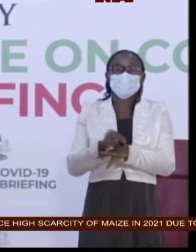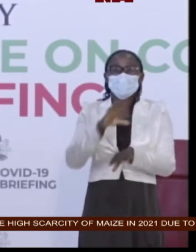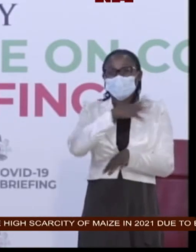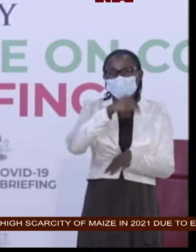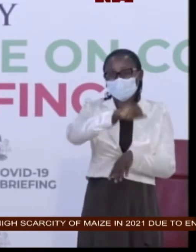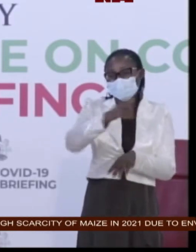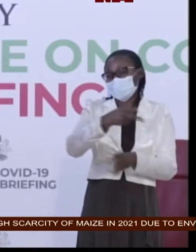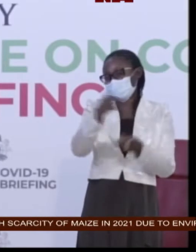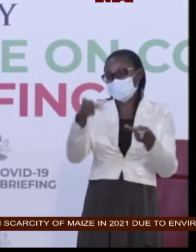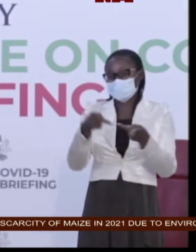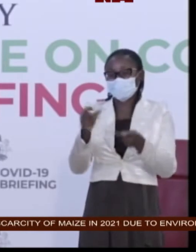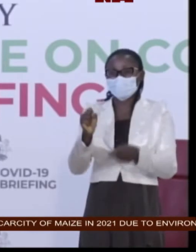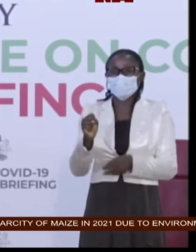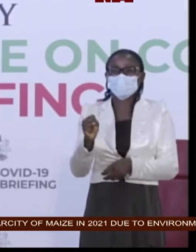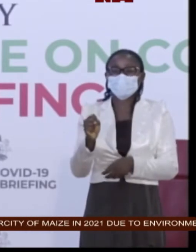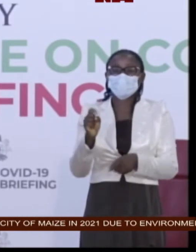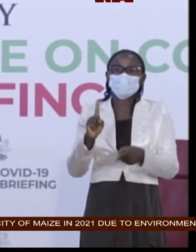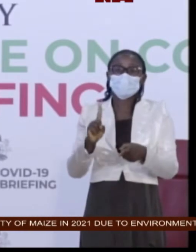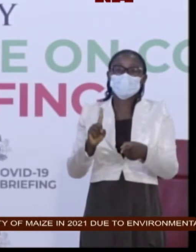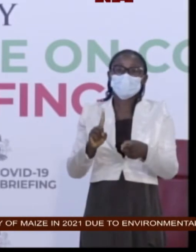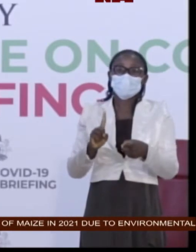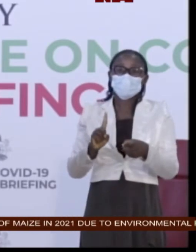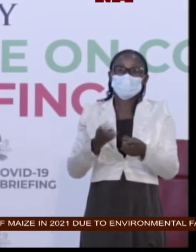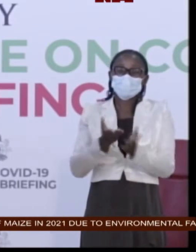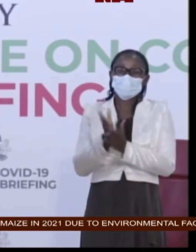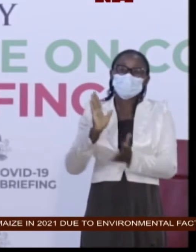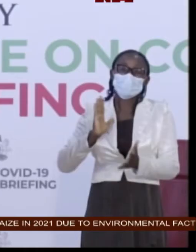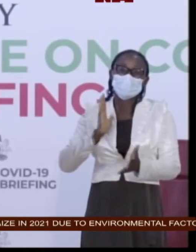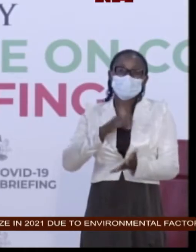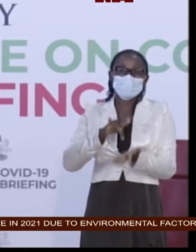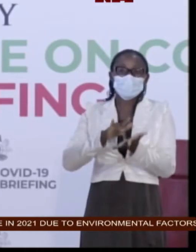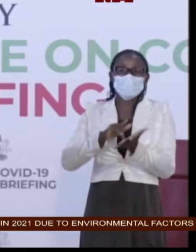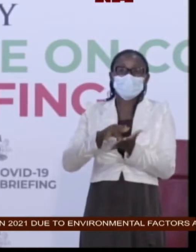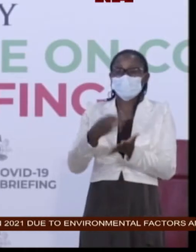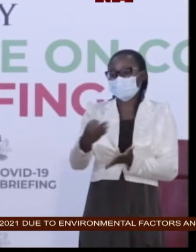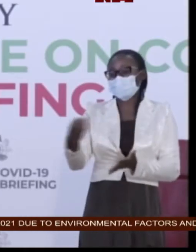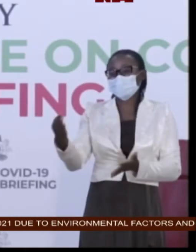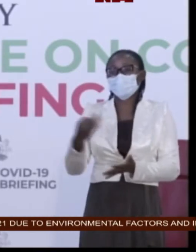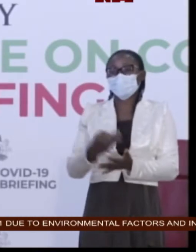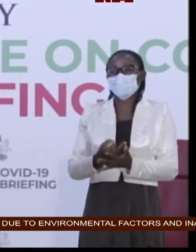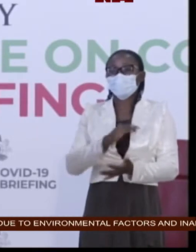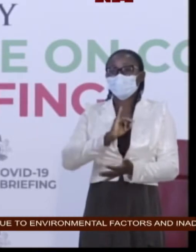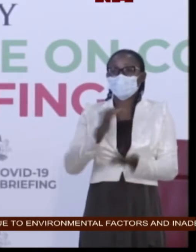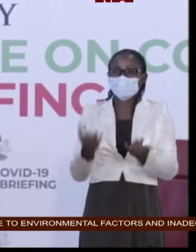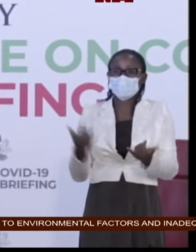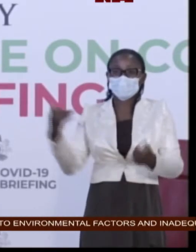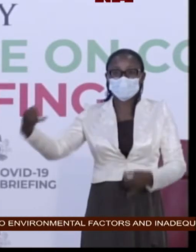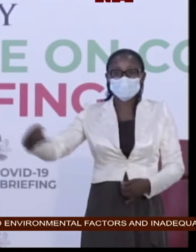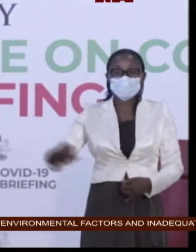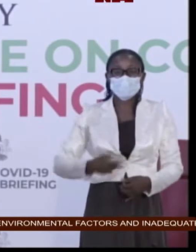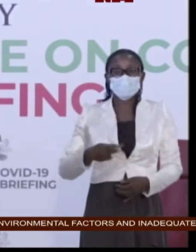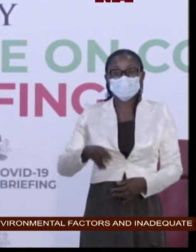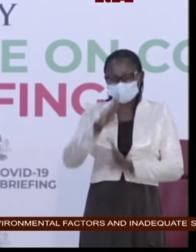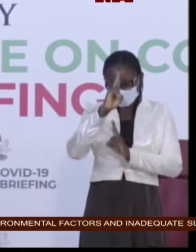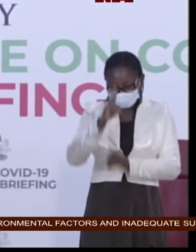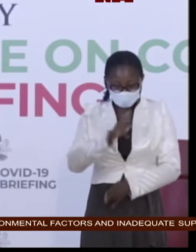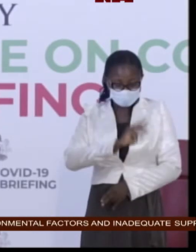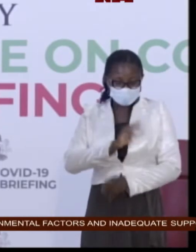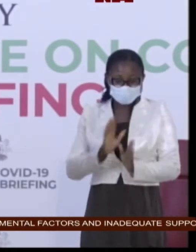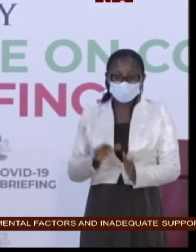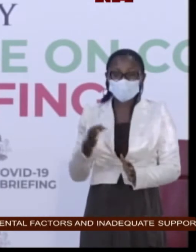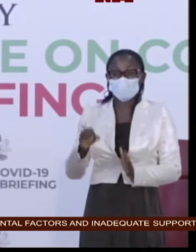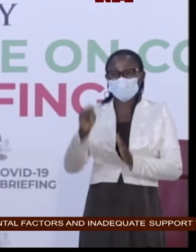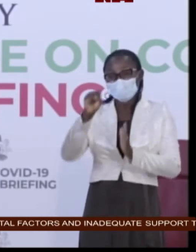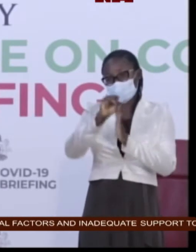other places to our medical facilities. I now invite the Honorable Minister